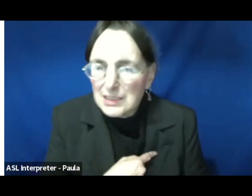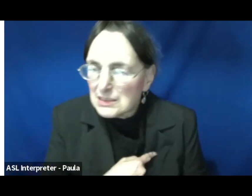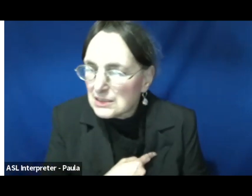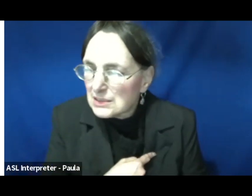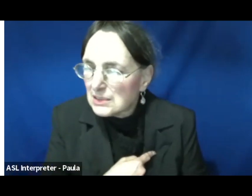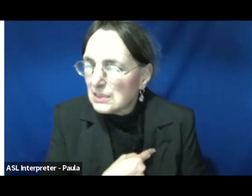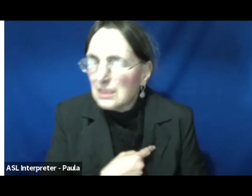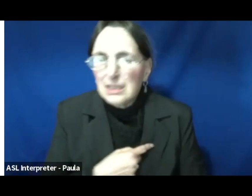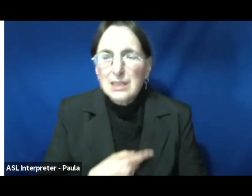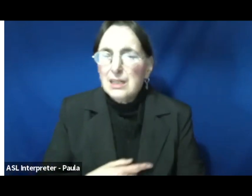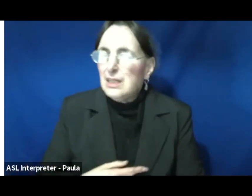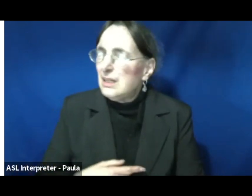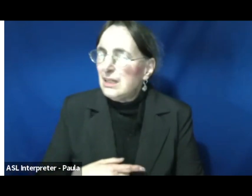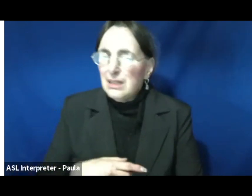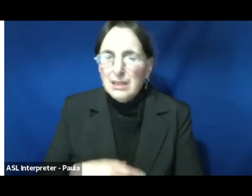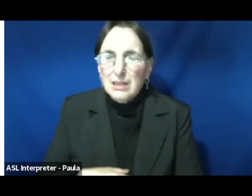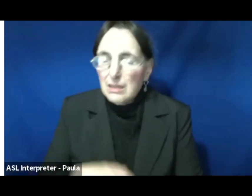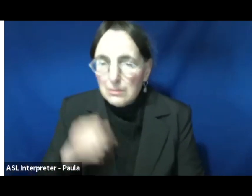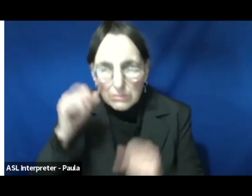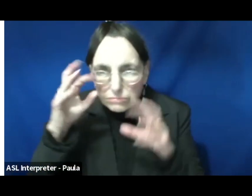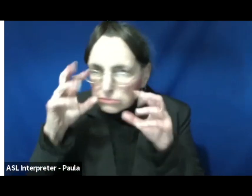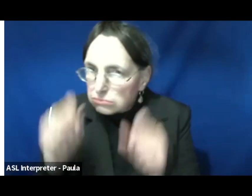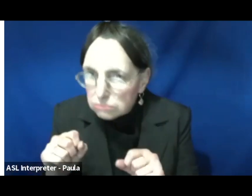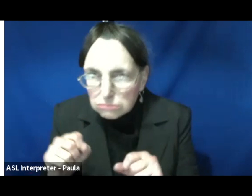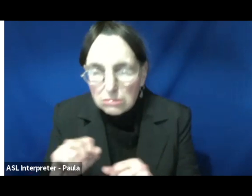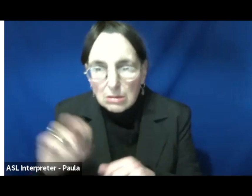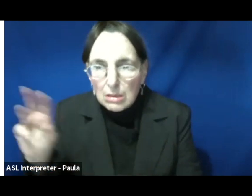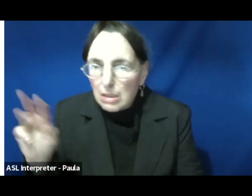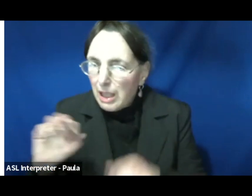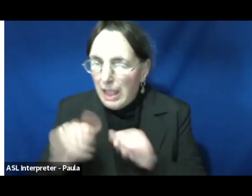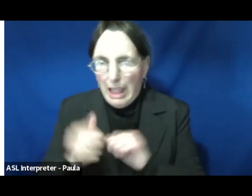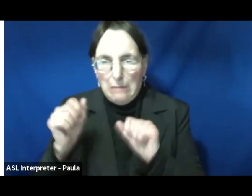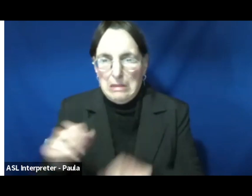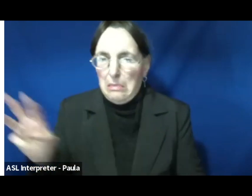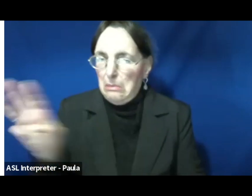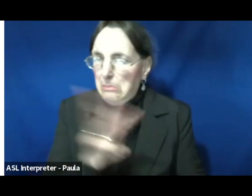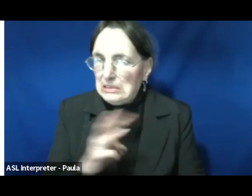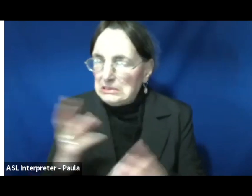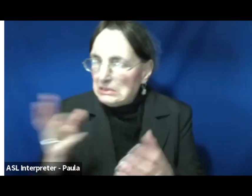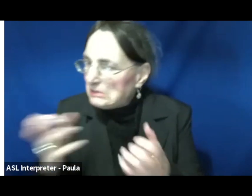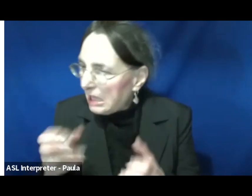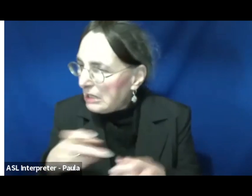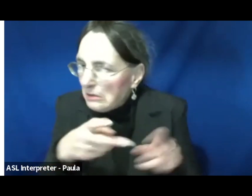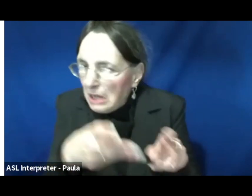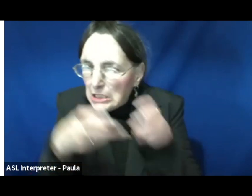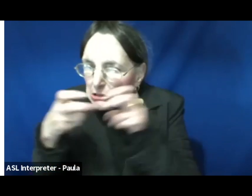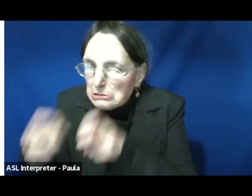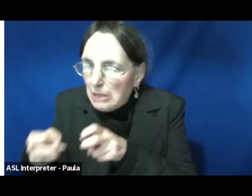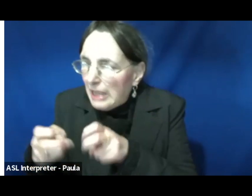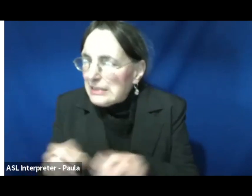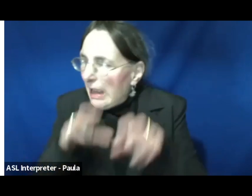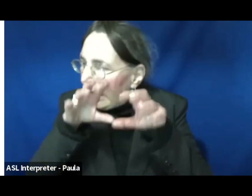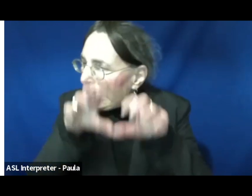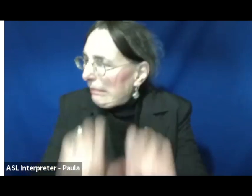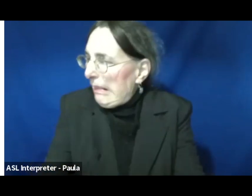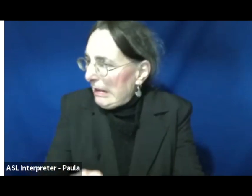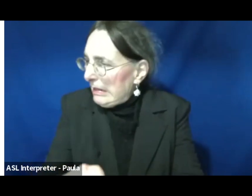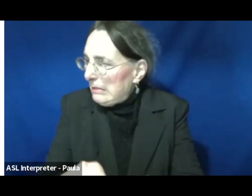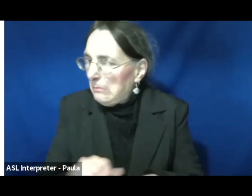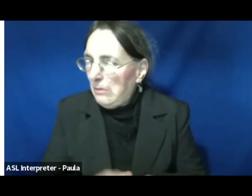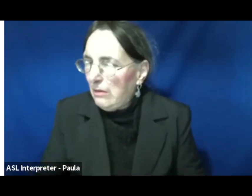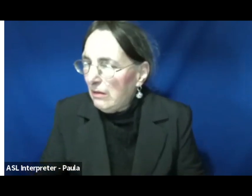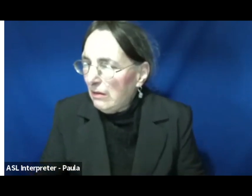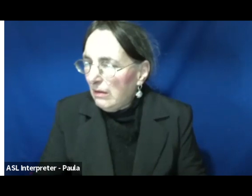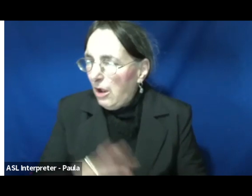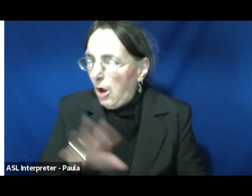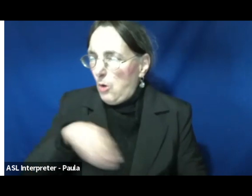And it appalls us that the West can desire, extract, claim ownership of our ways of knowing, our imagery, the